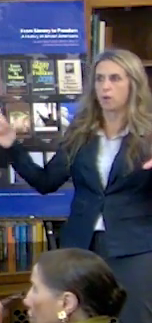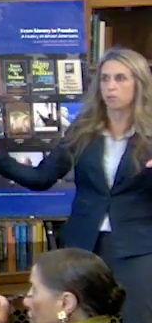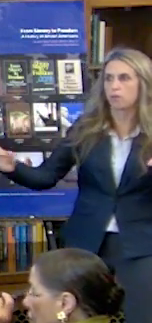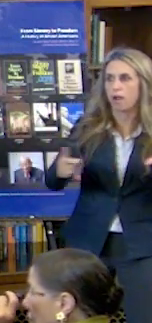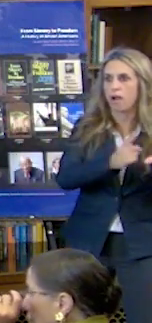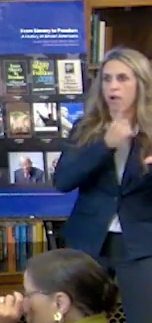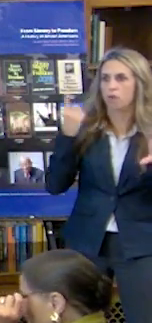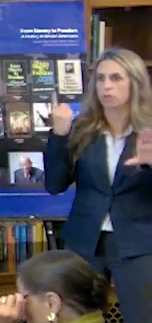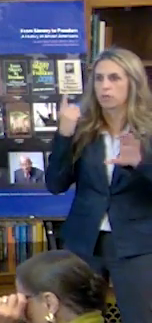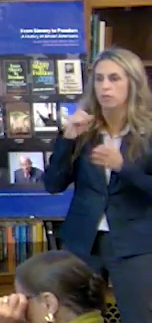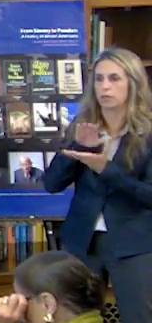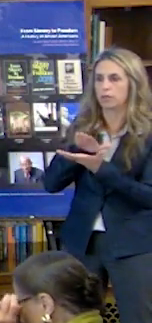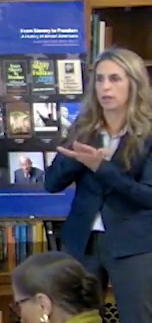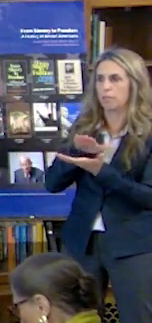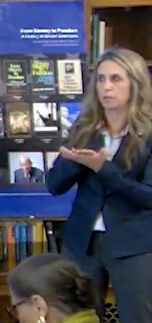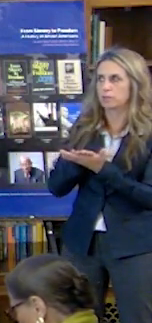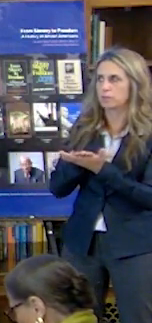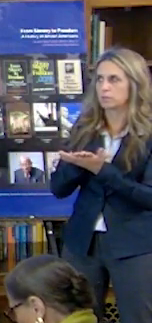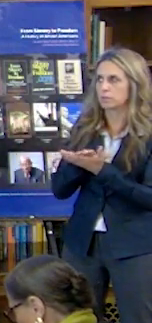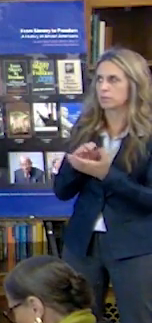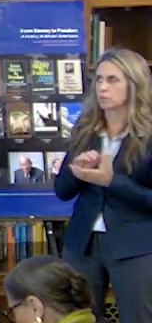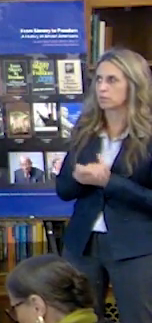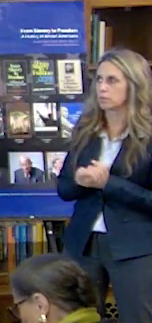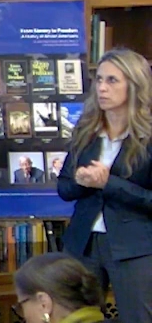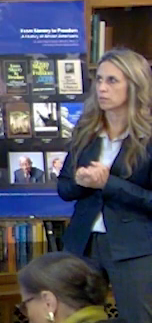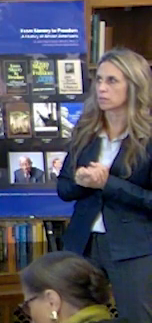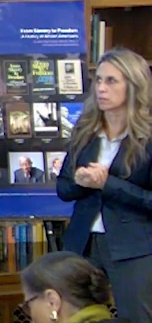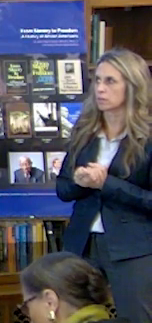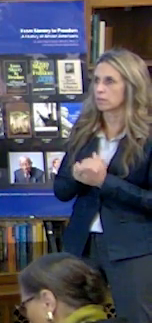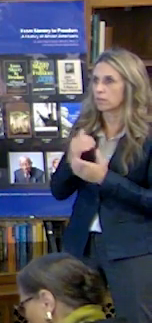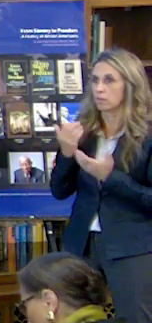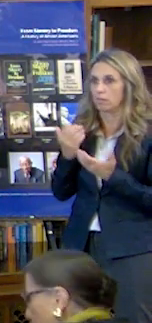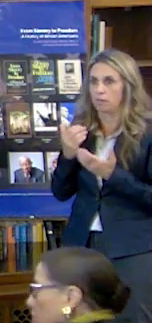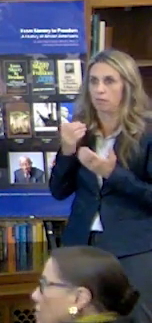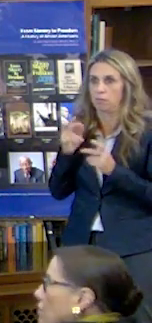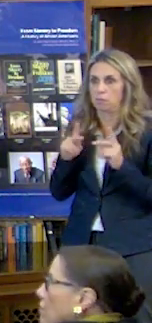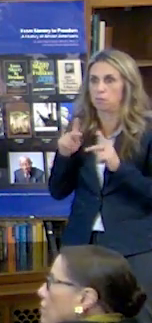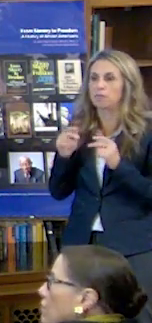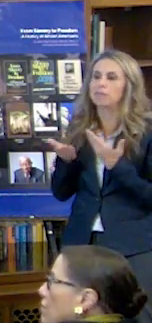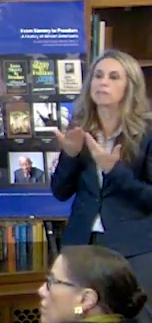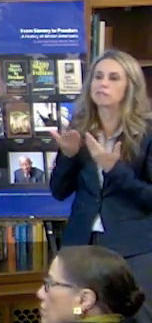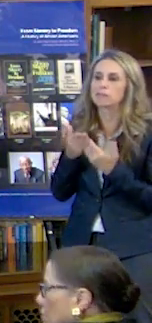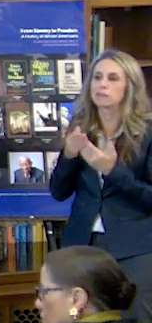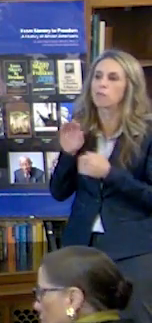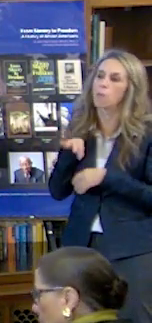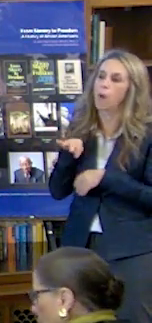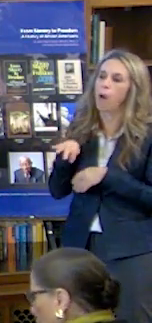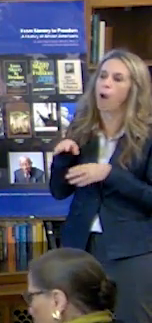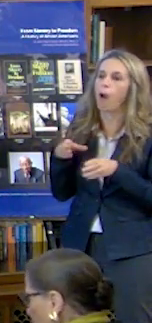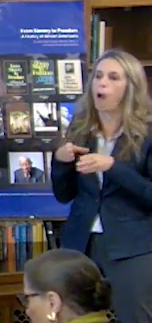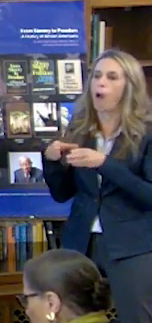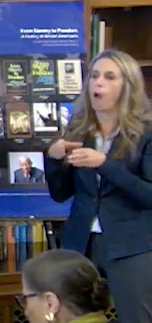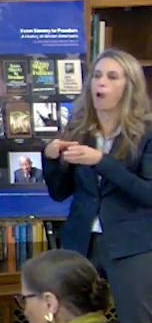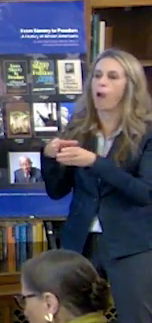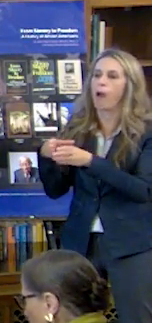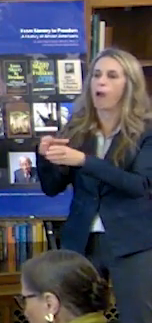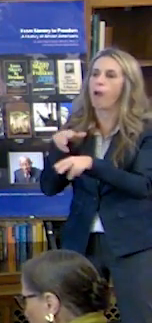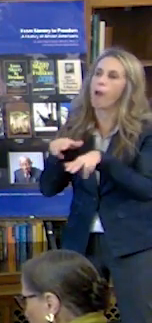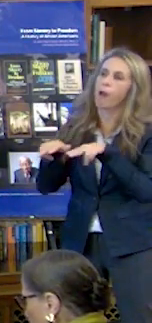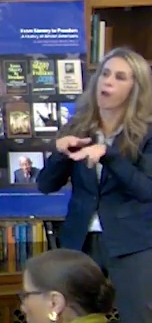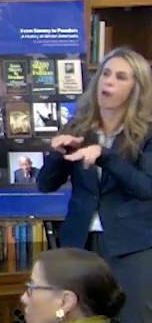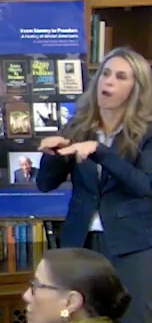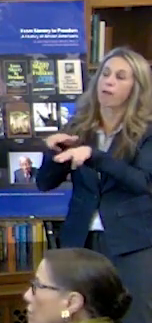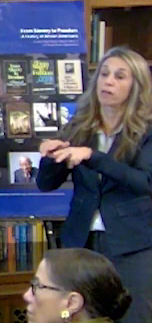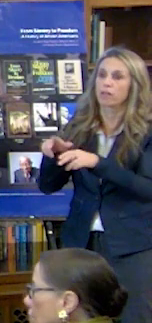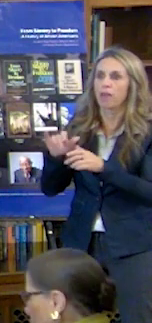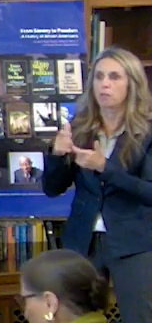Campus you know simply because people could now more easily walk the path around East Campus but that was a big deal because